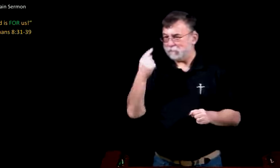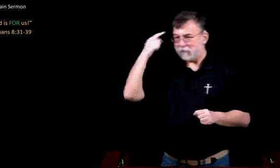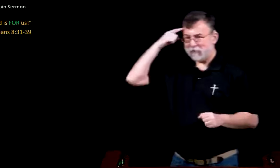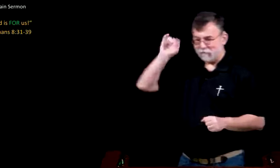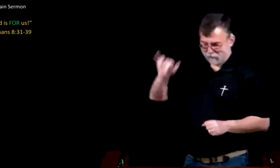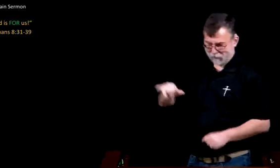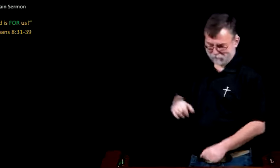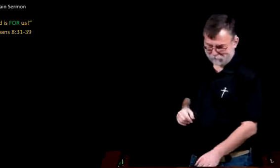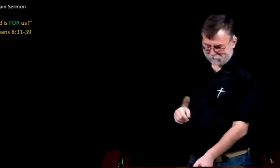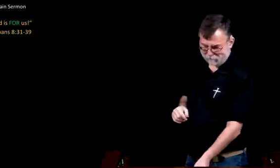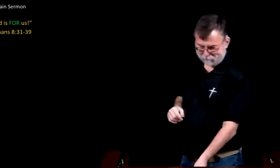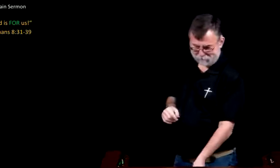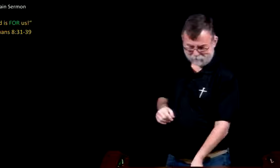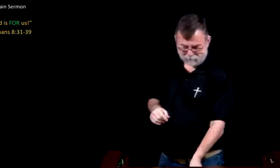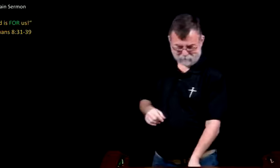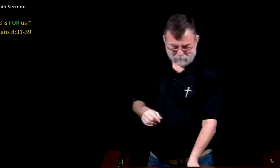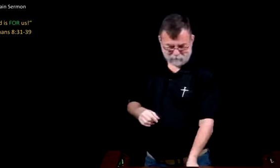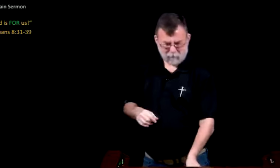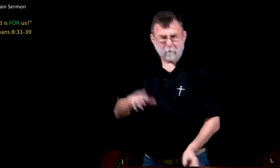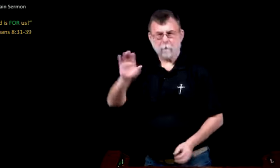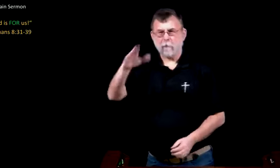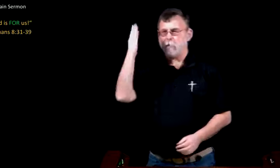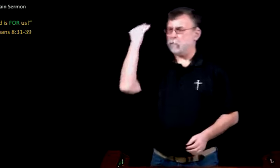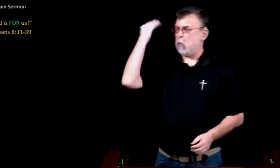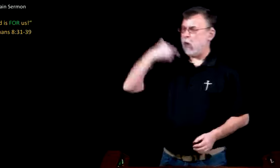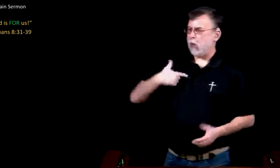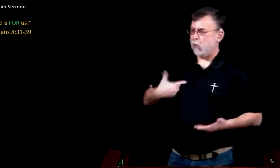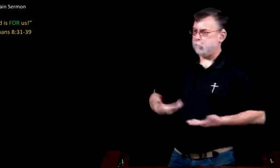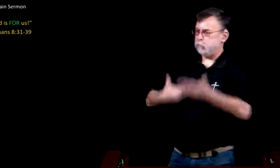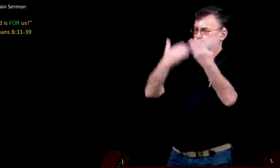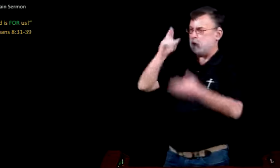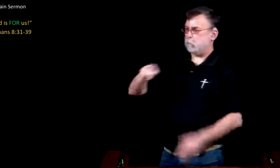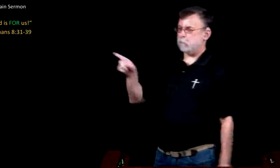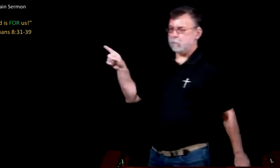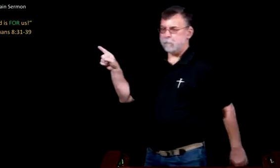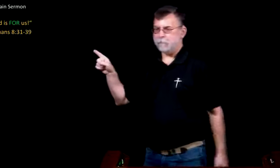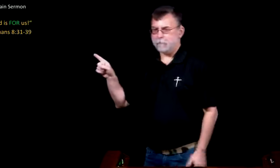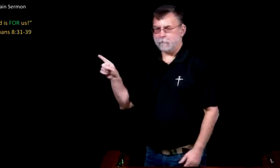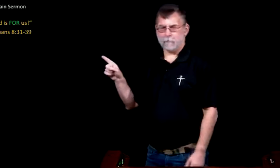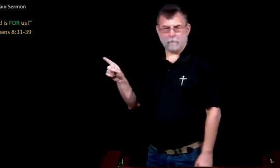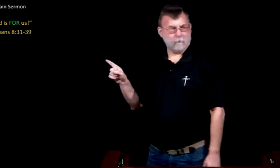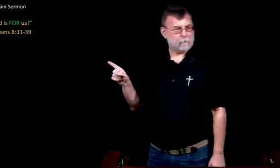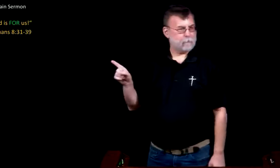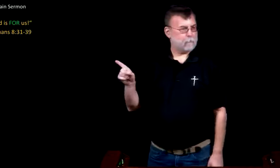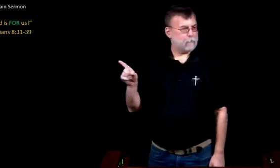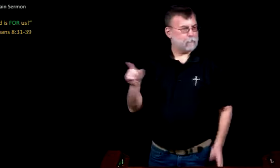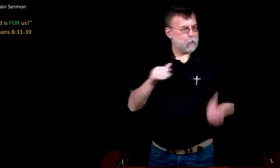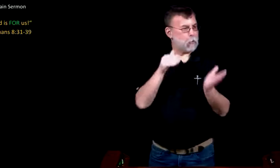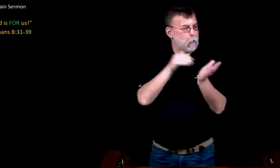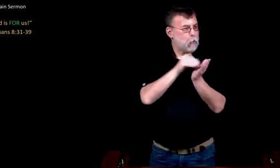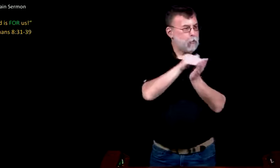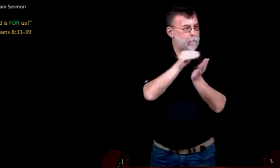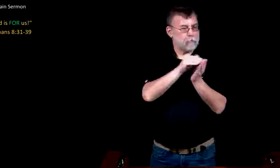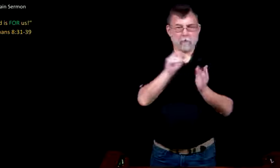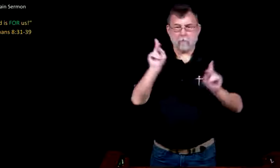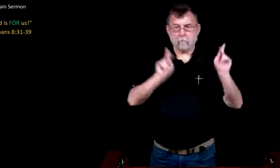Anyone have any thoughts or guesses related to that? Why am I bringing this up? Why is it important for us to talk about